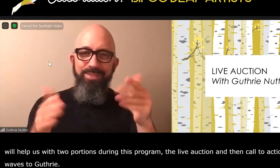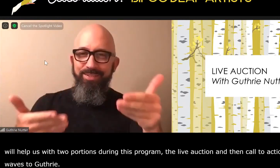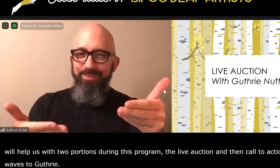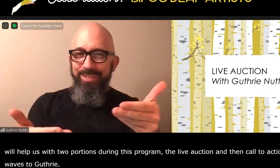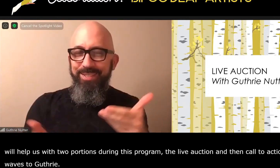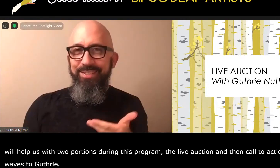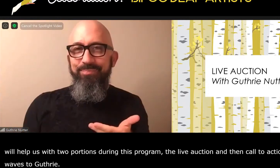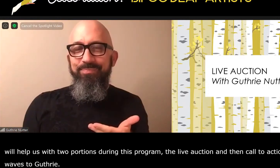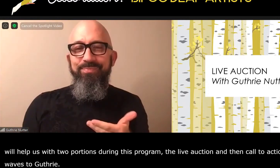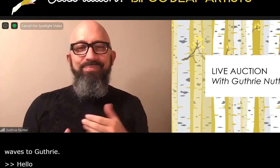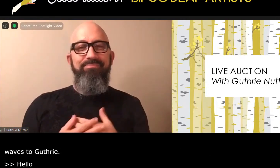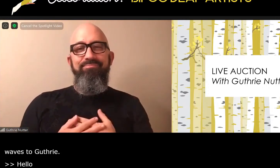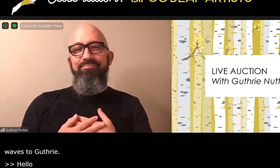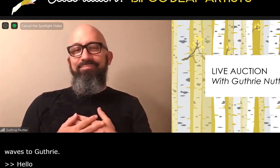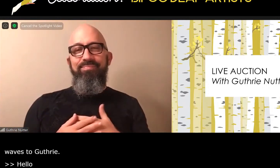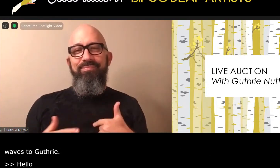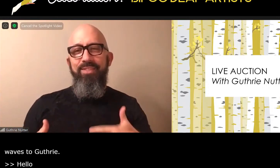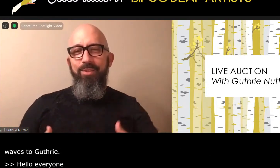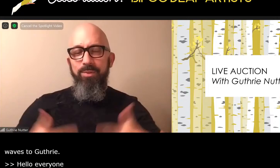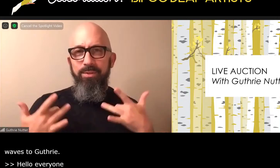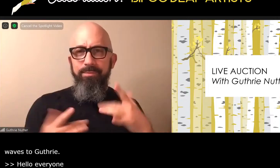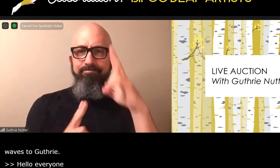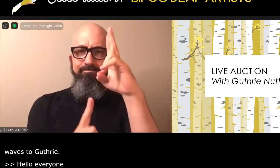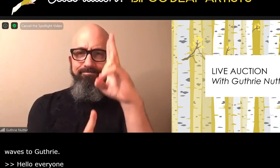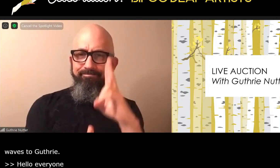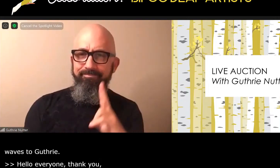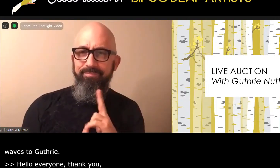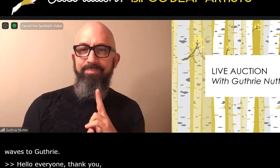Our special guest is the winner of Special Citation.